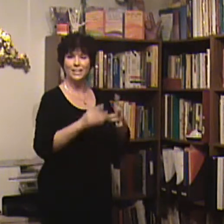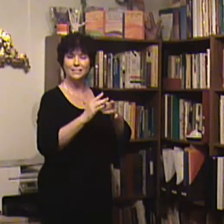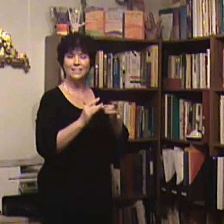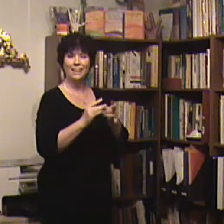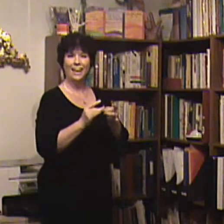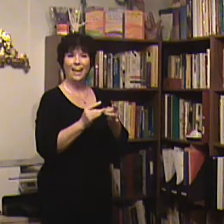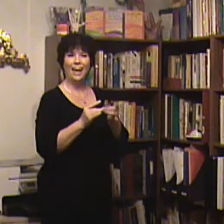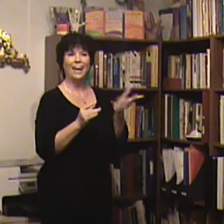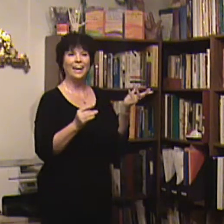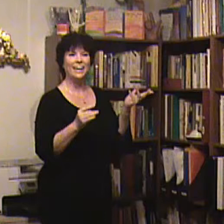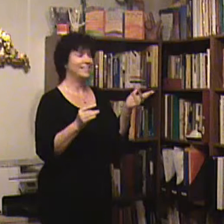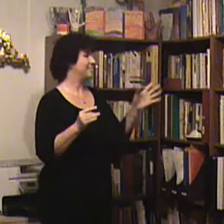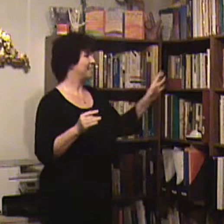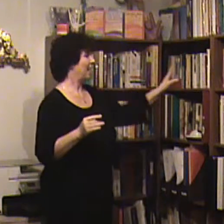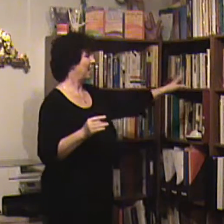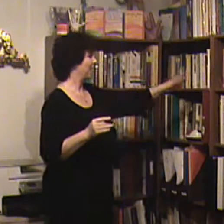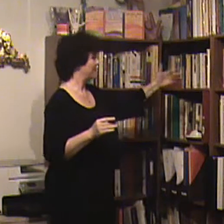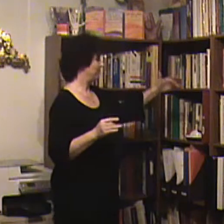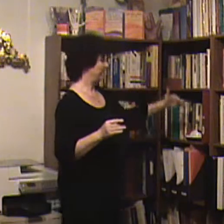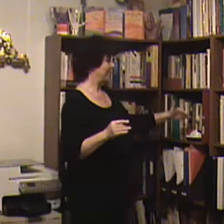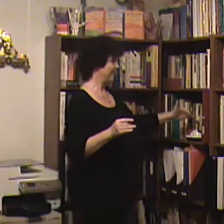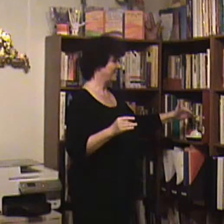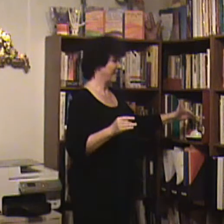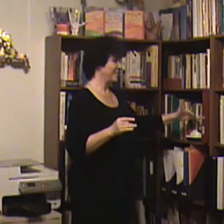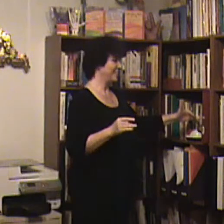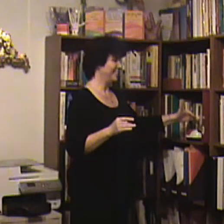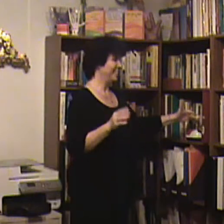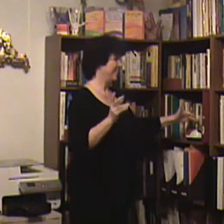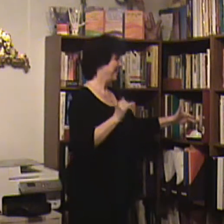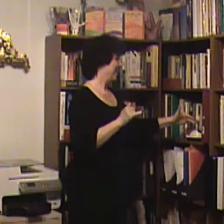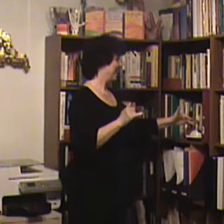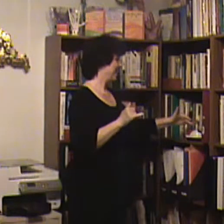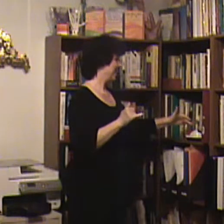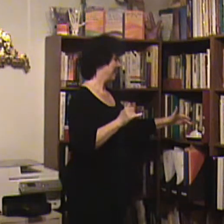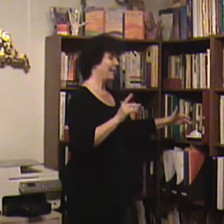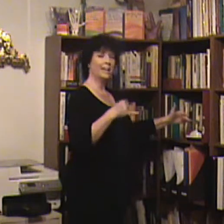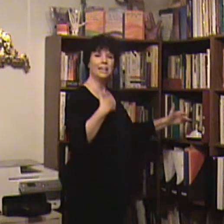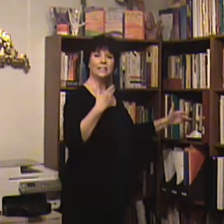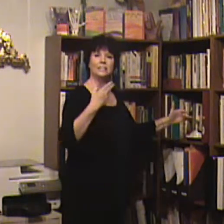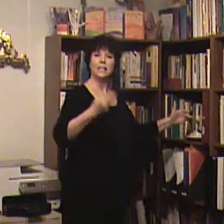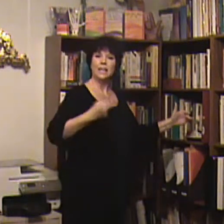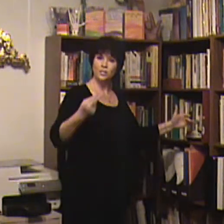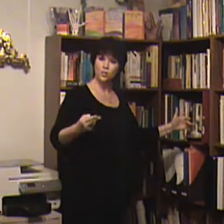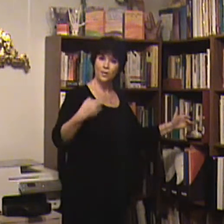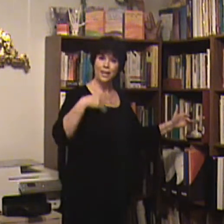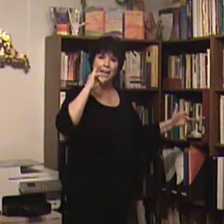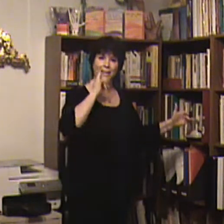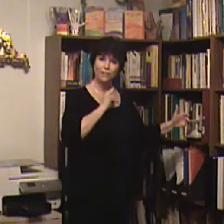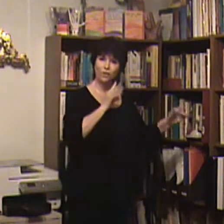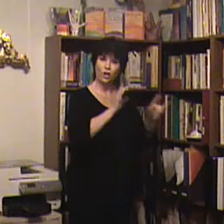biographies. And the next section is history and deaf